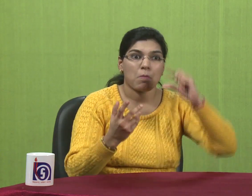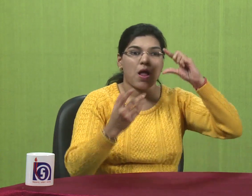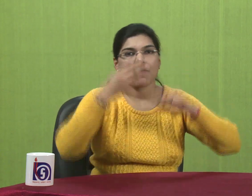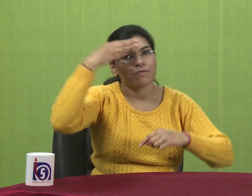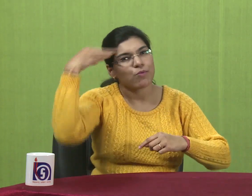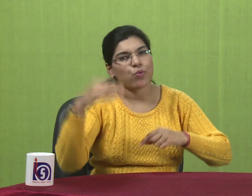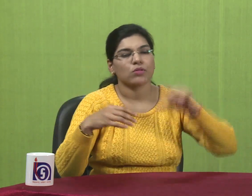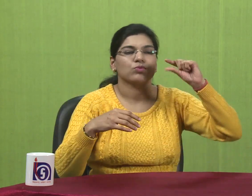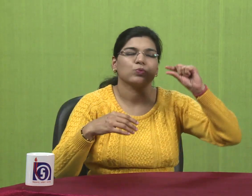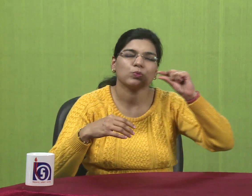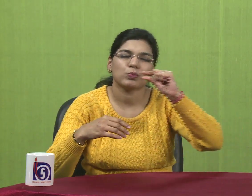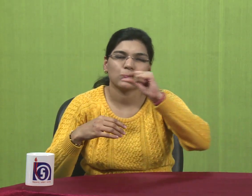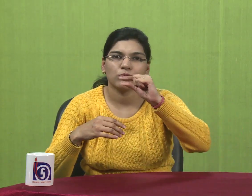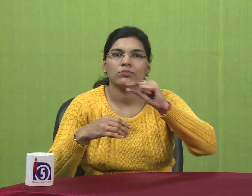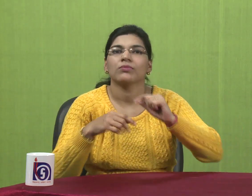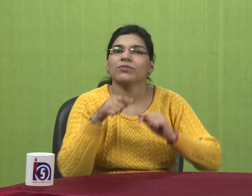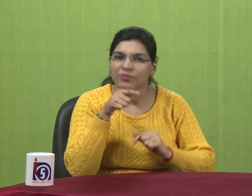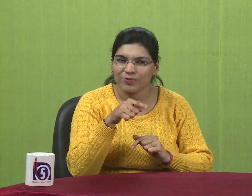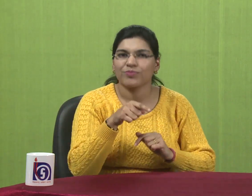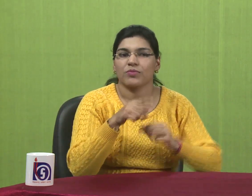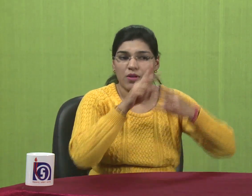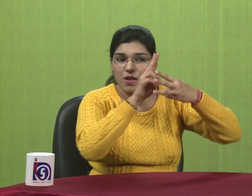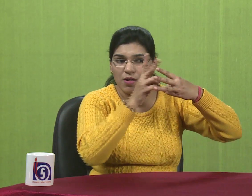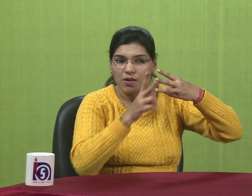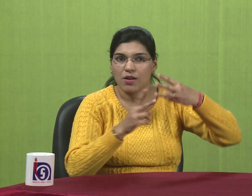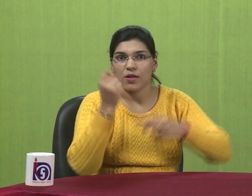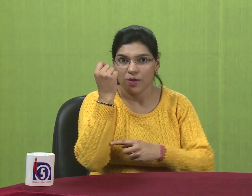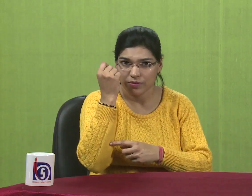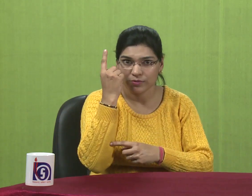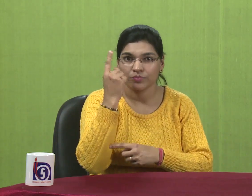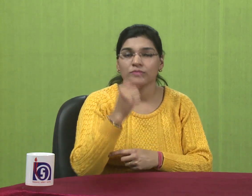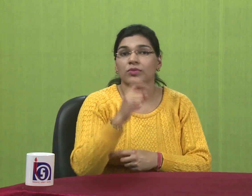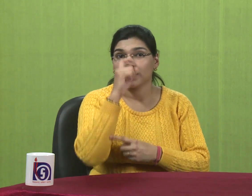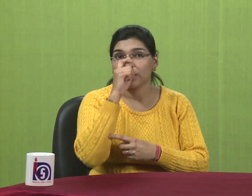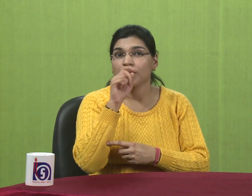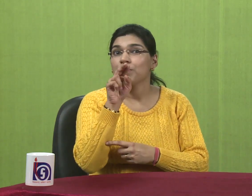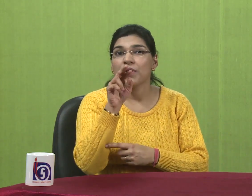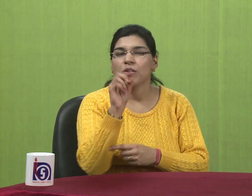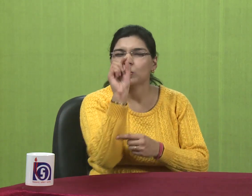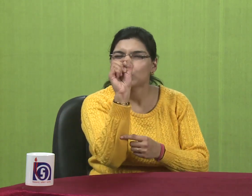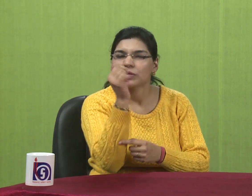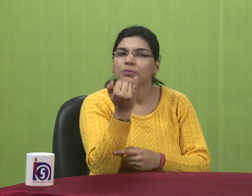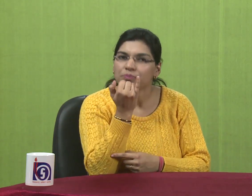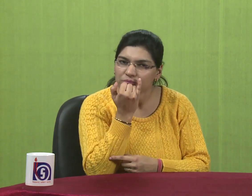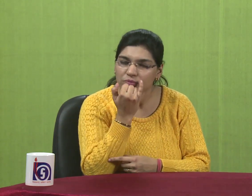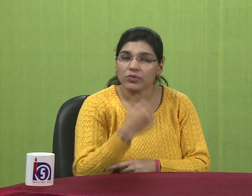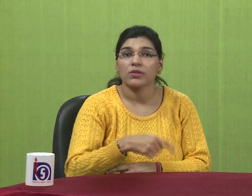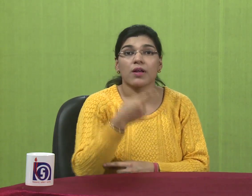Maybe you have not given space or not highlighted or not put punctuations.